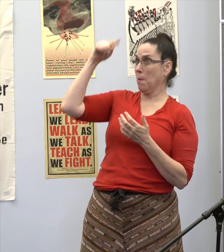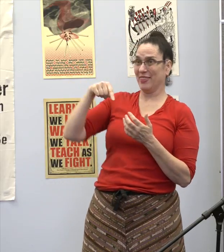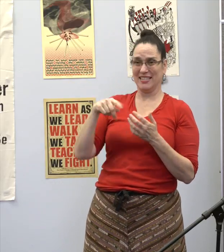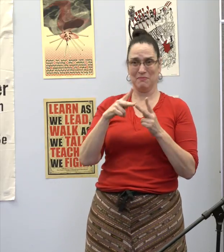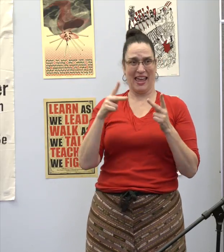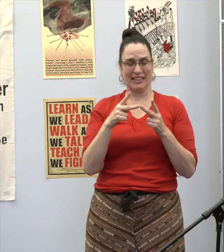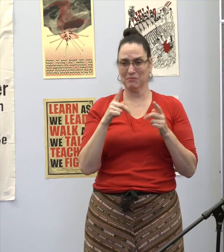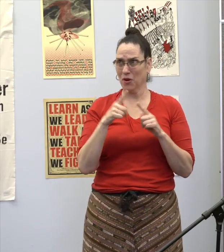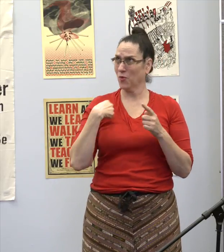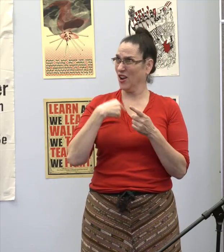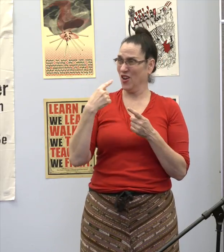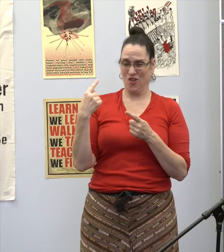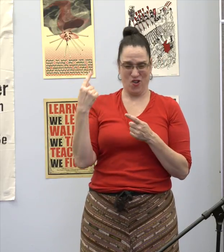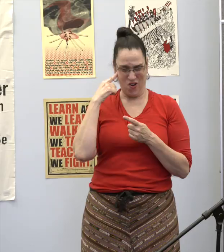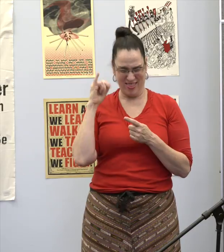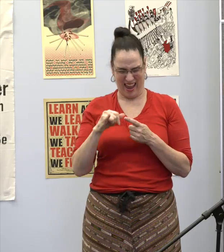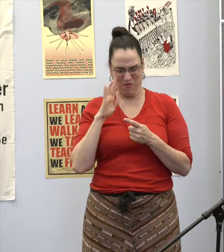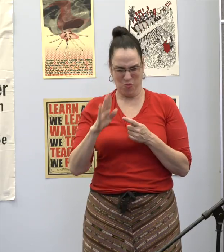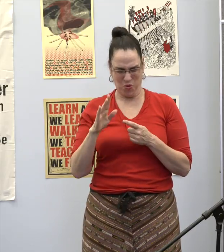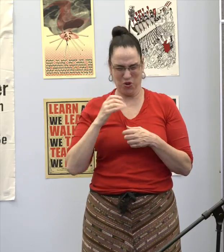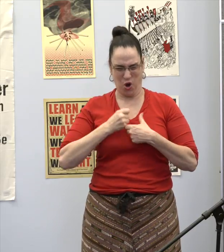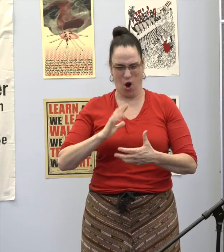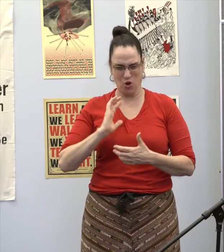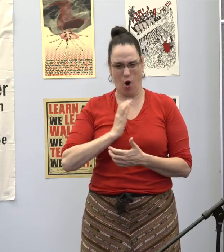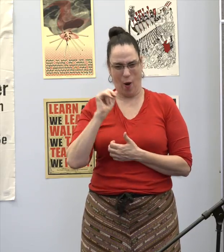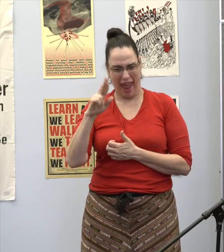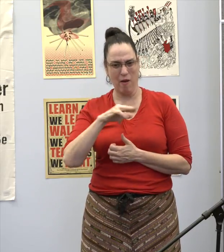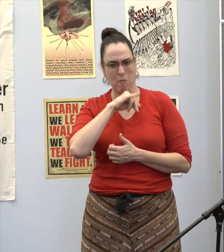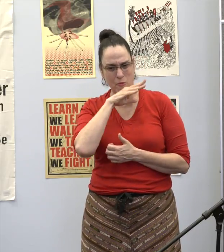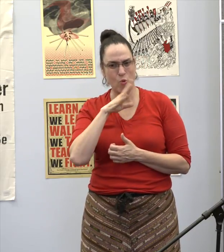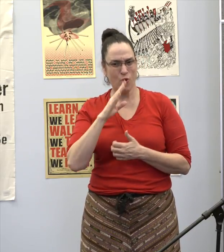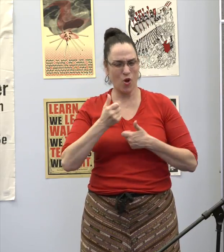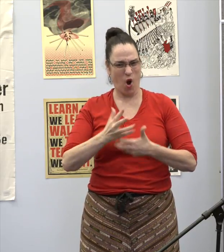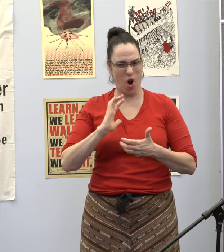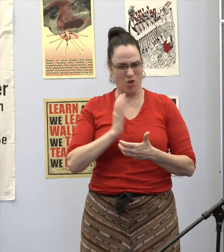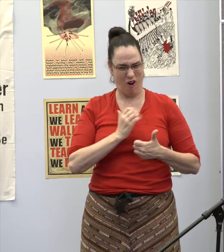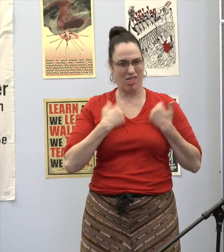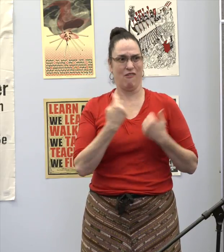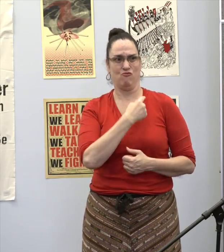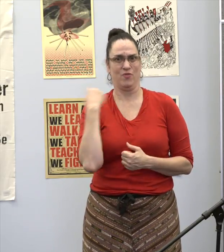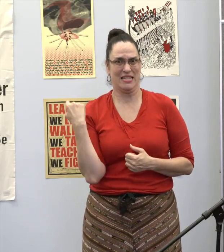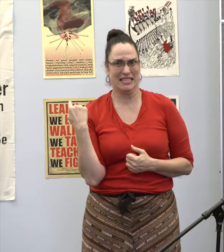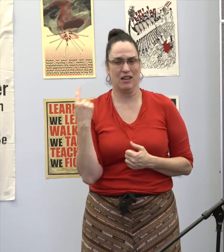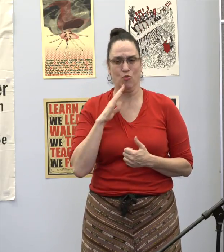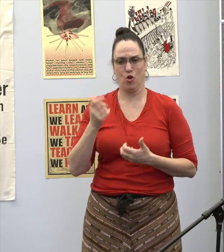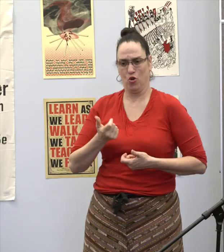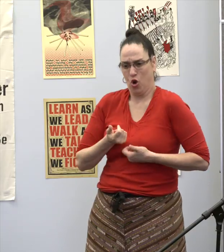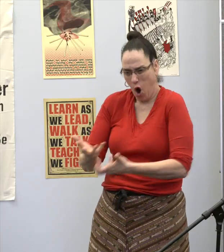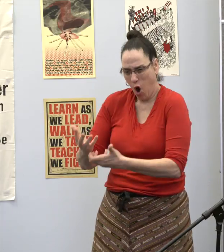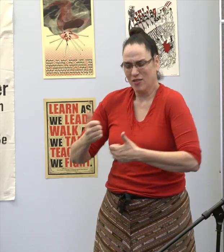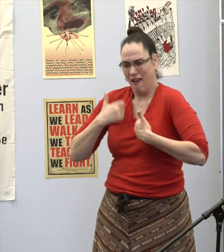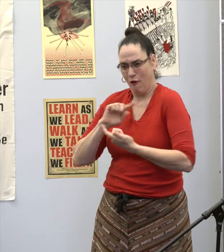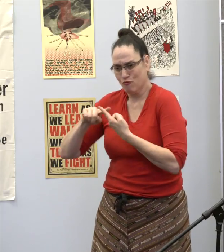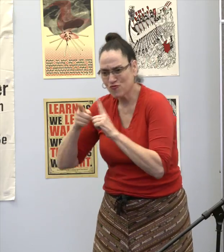that it's going to be polluting our air, it's going to be putting our lives on the line, the lives of our friends and our families